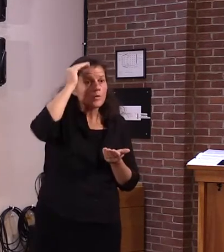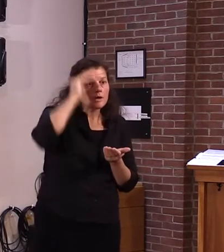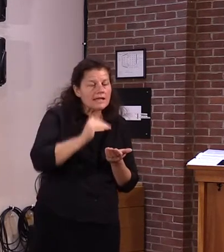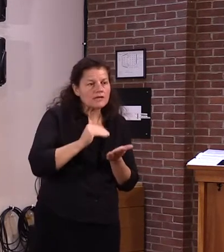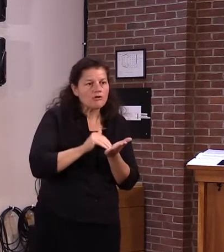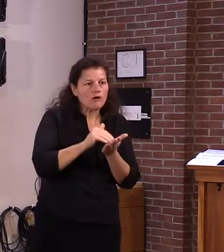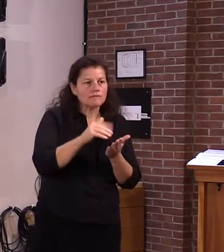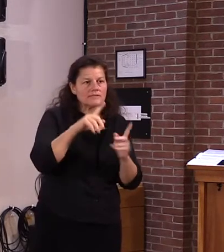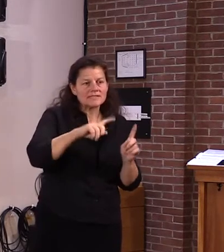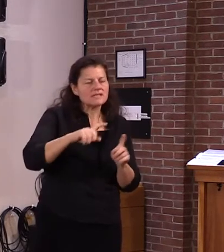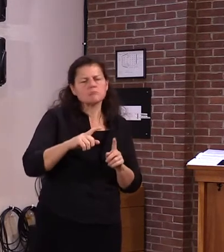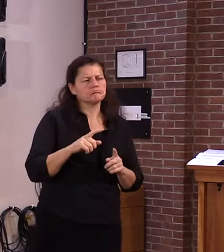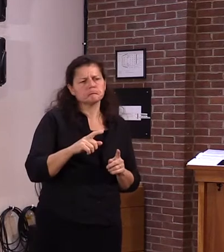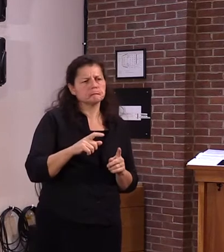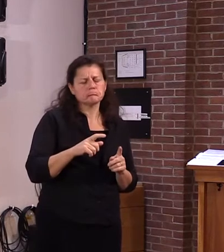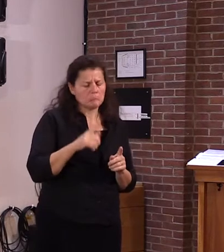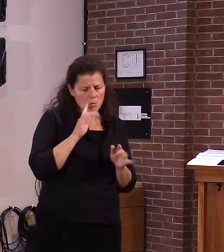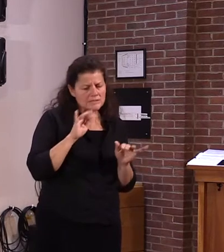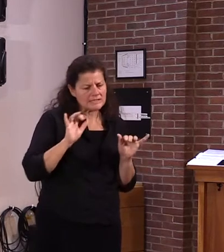all.